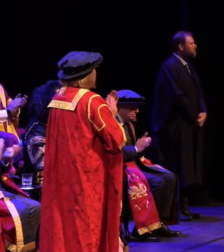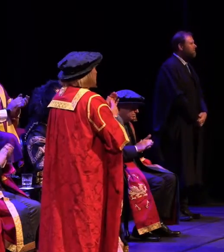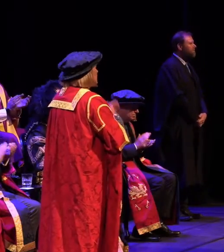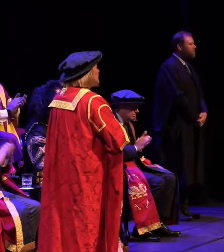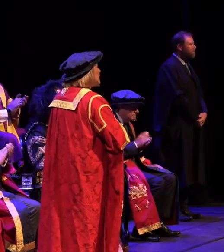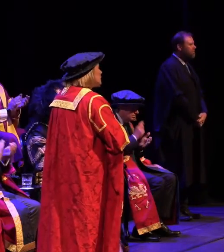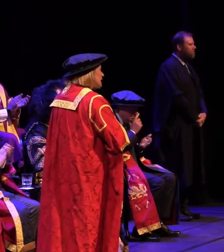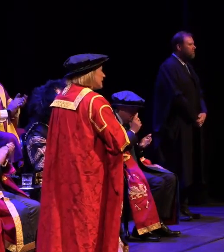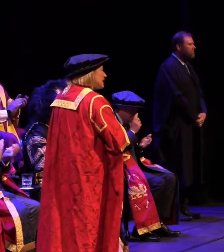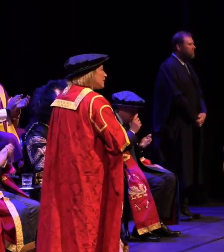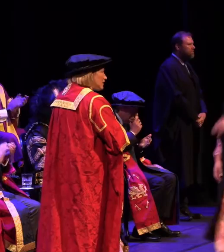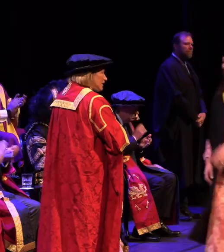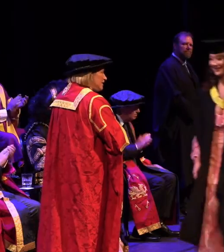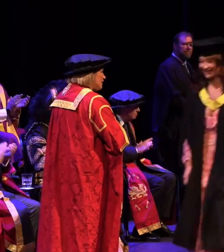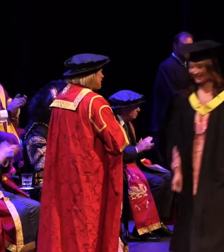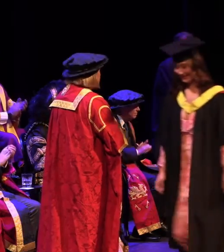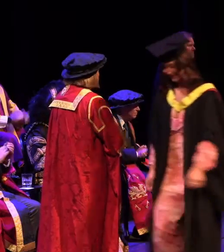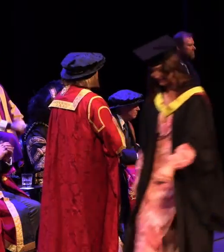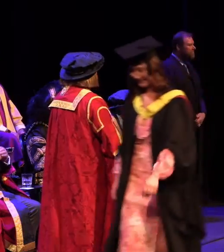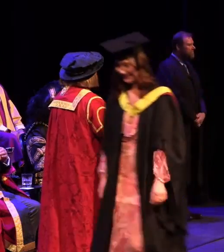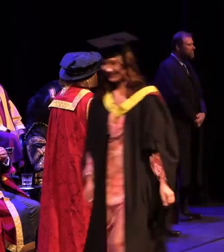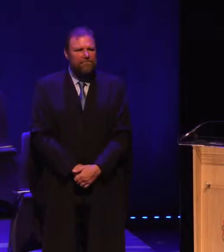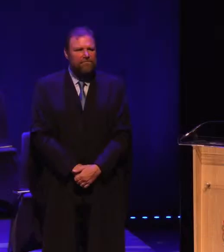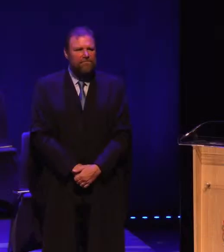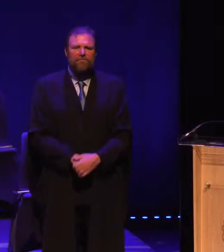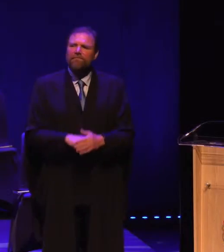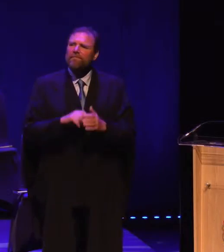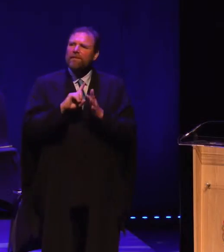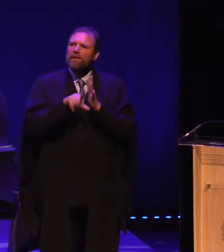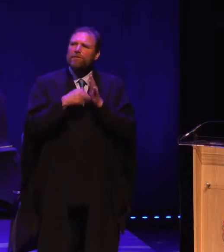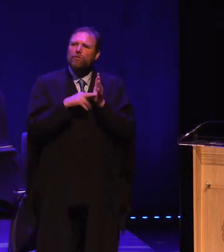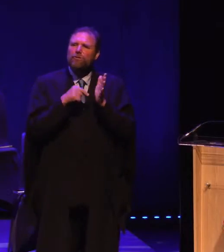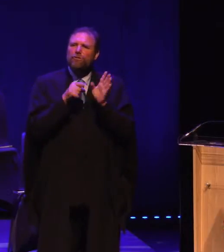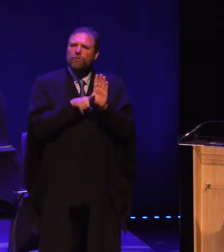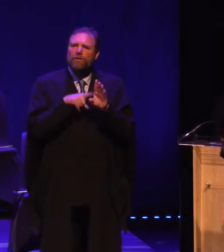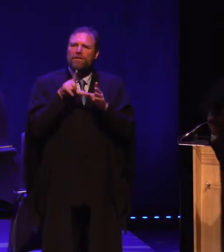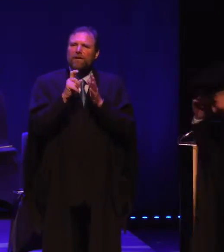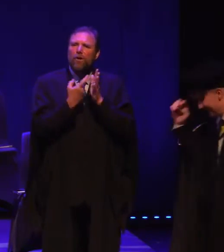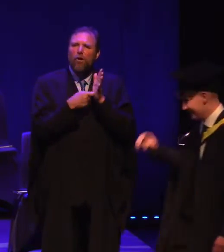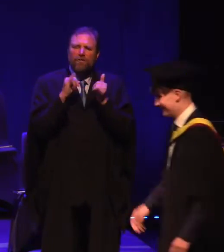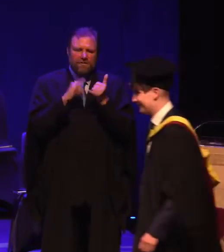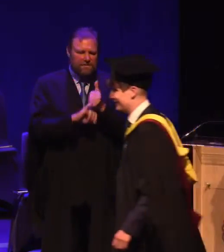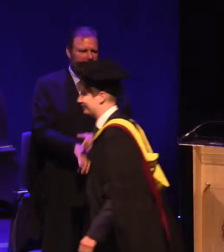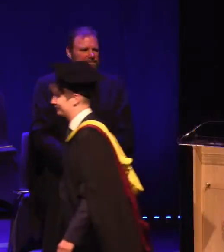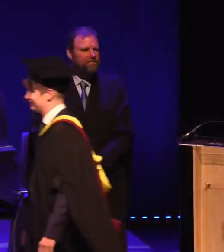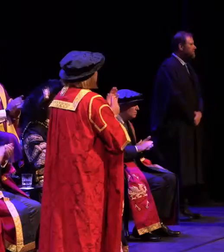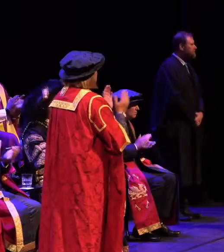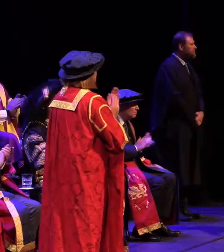John T. Collins.